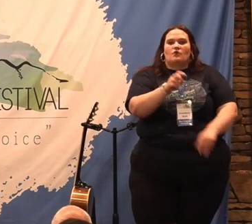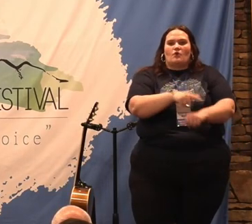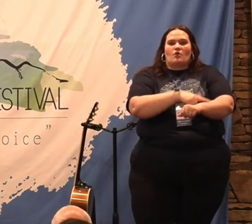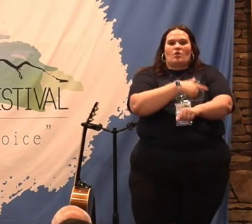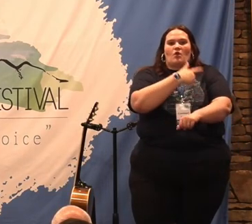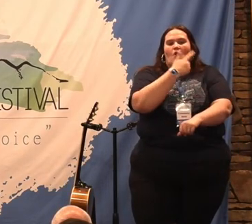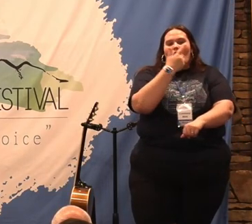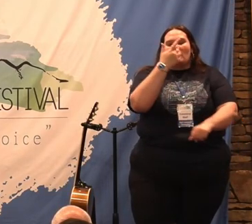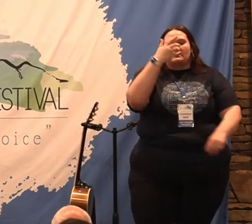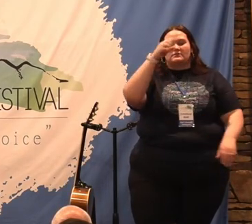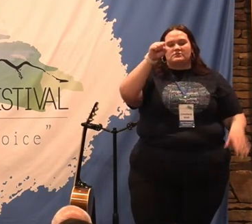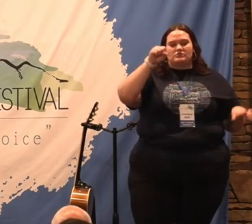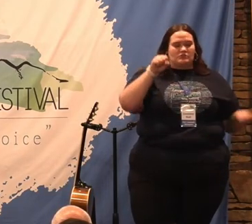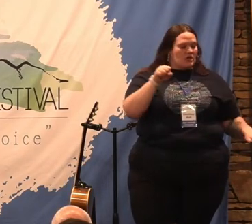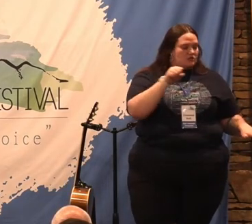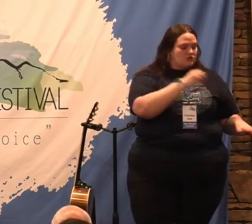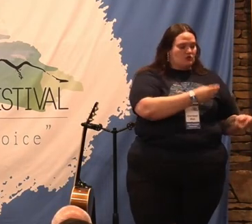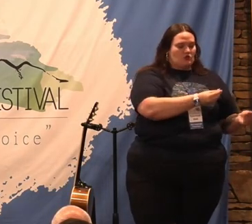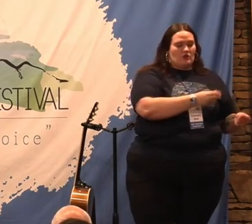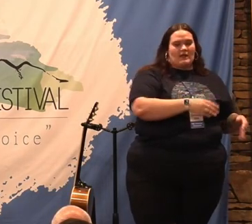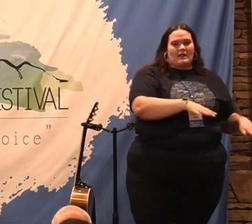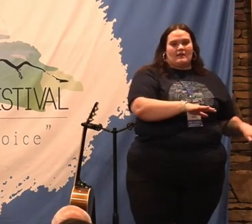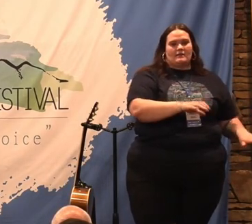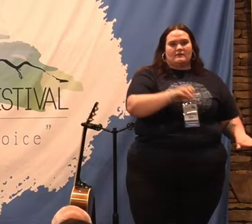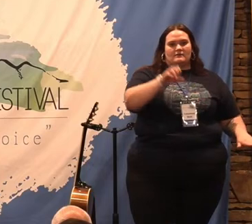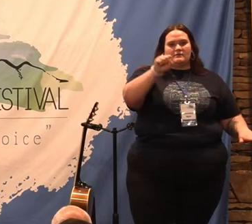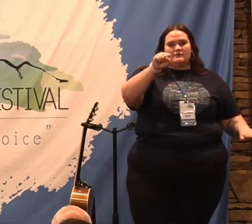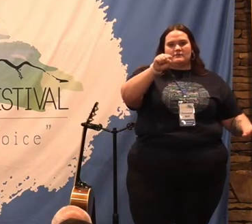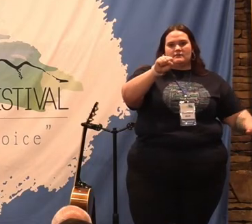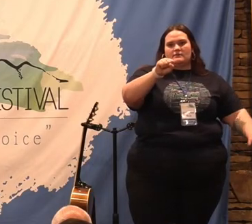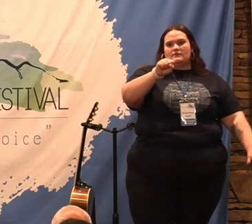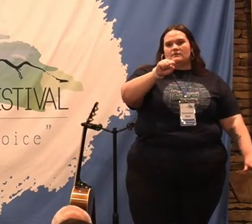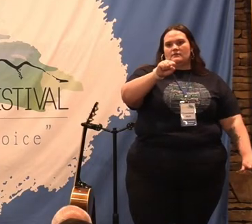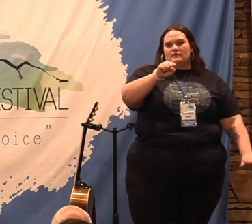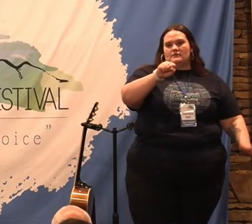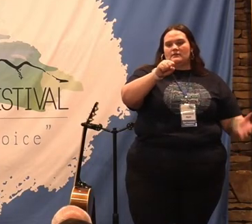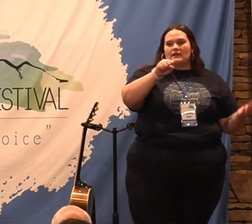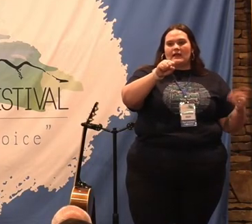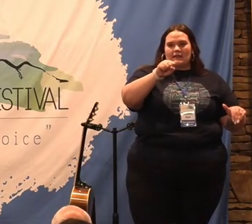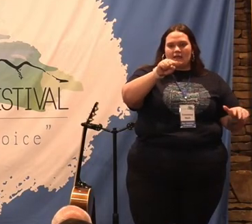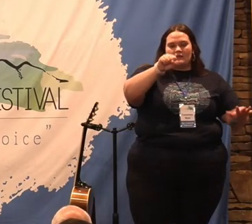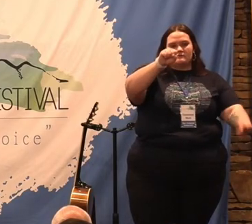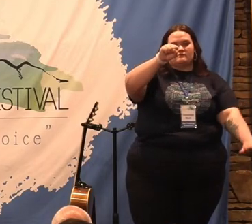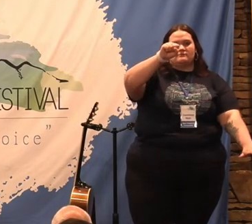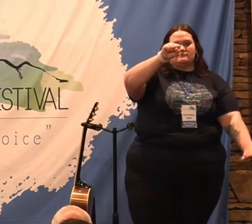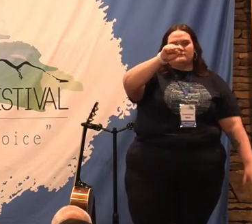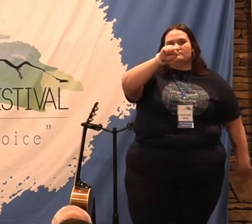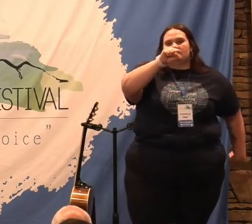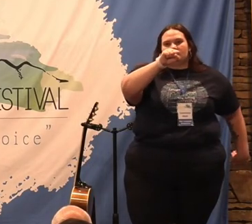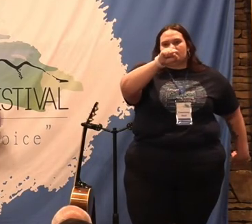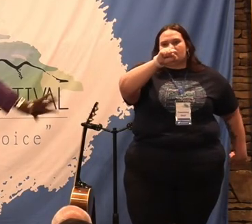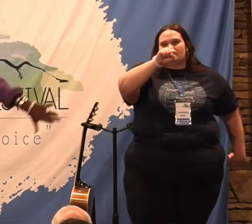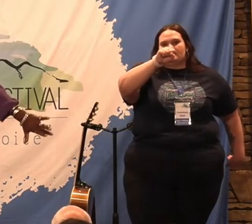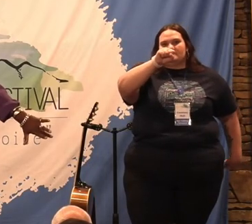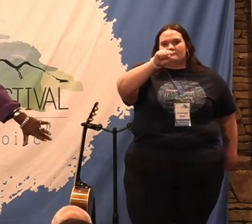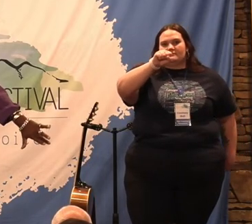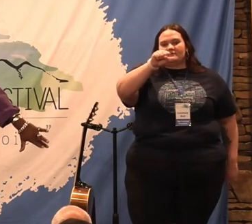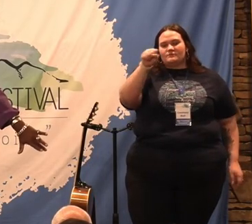long, it touches the ground. He kickstarts the car once again with a little nudge.